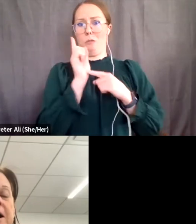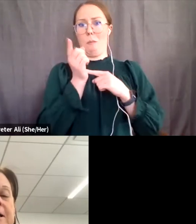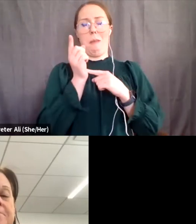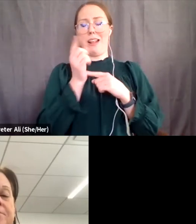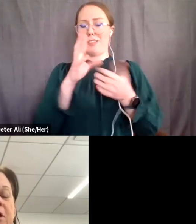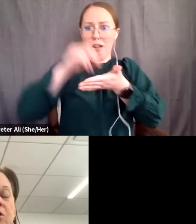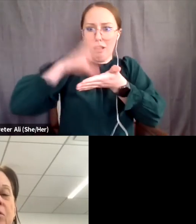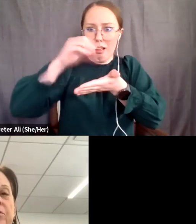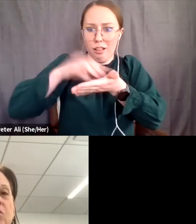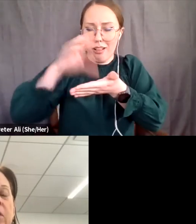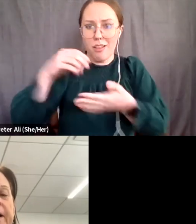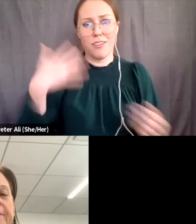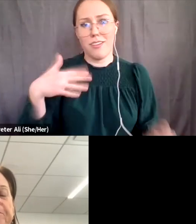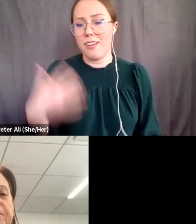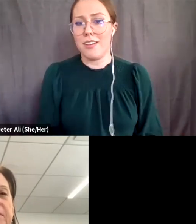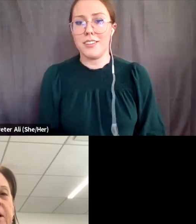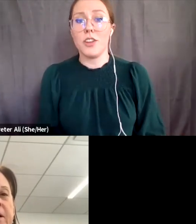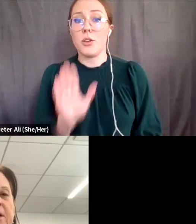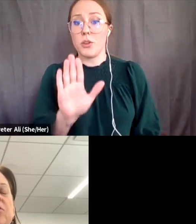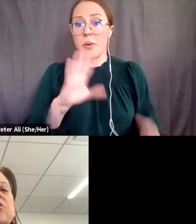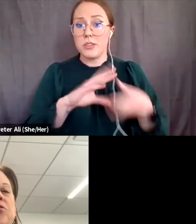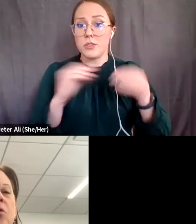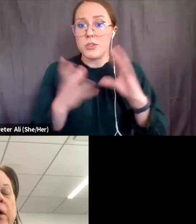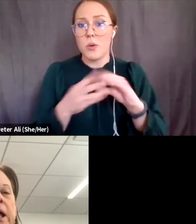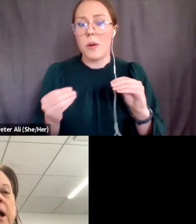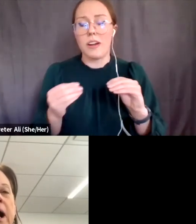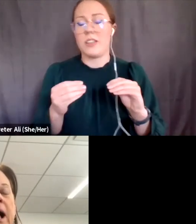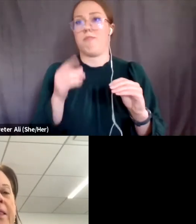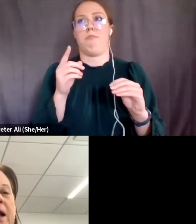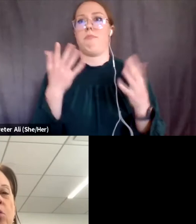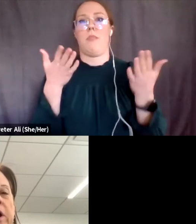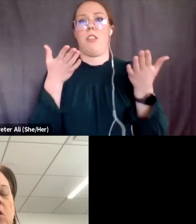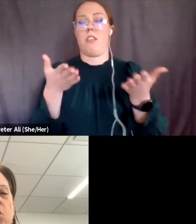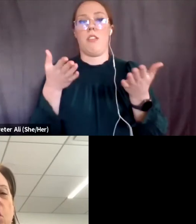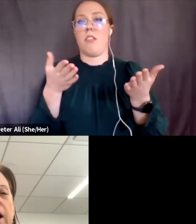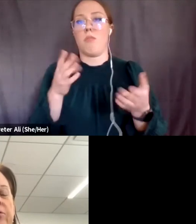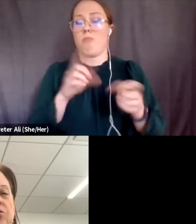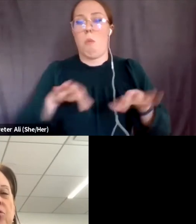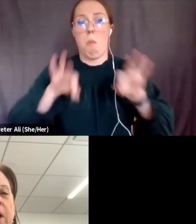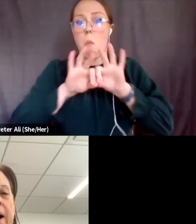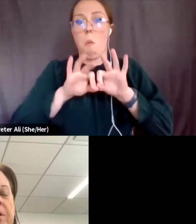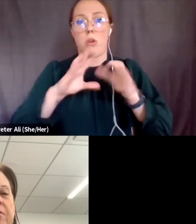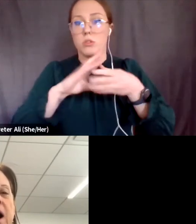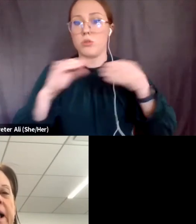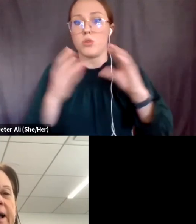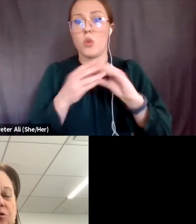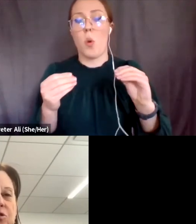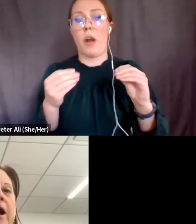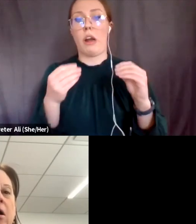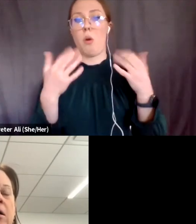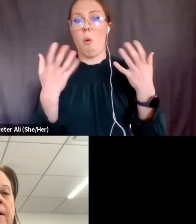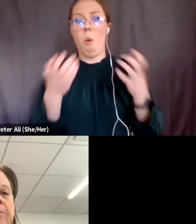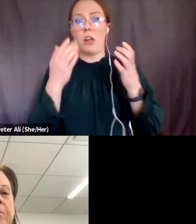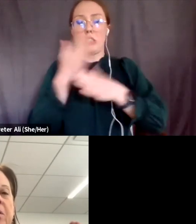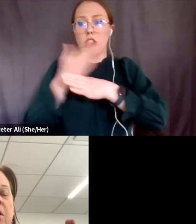of your story is the story that we want to amplify and